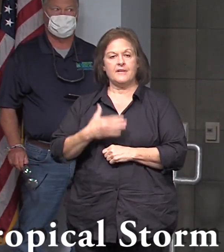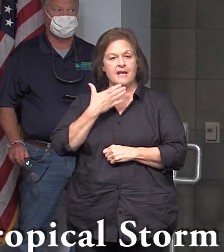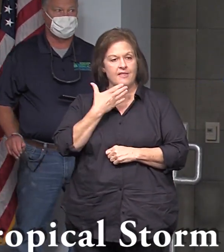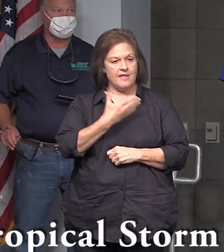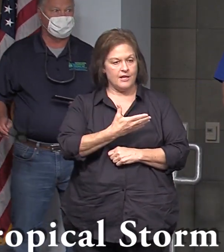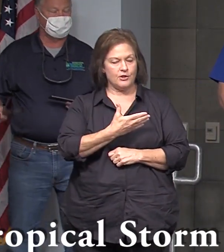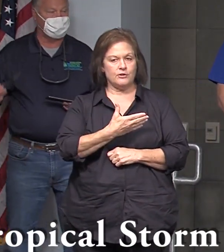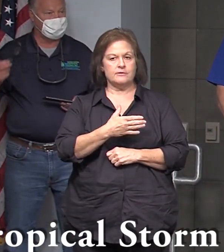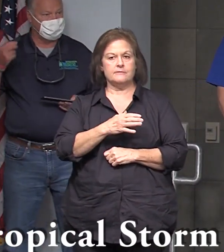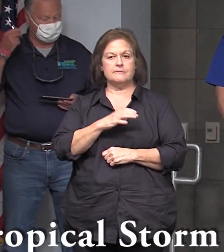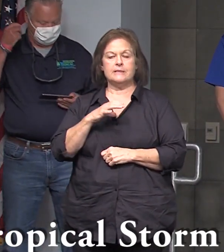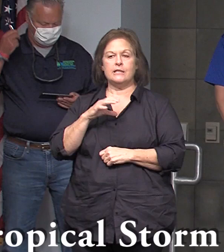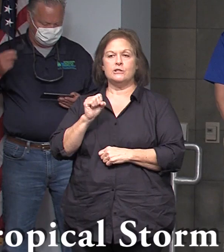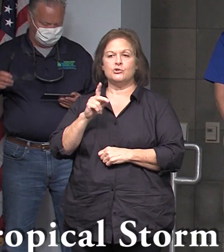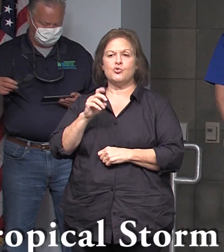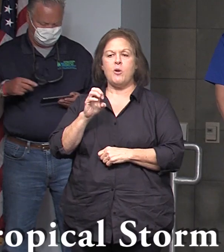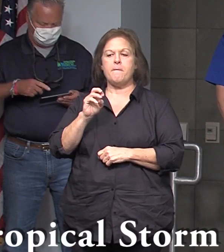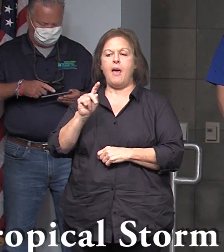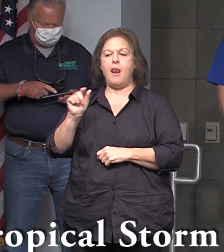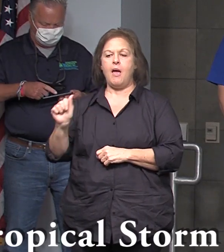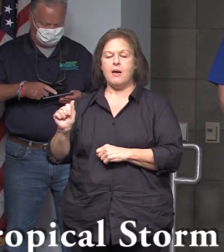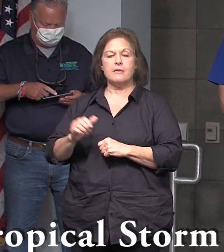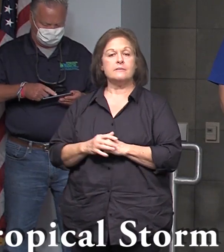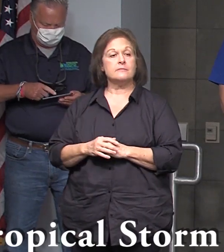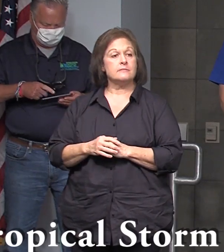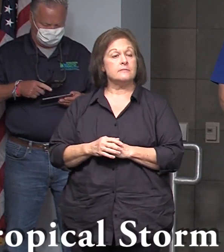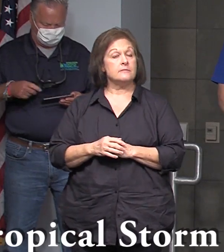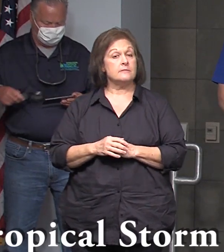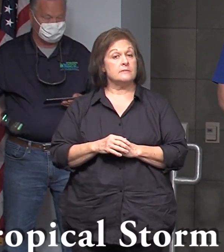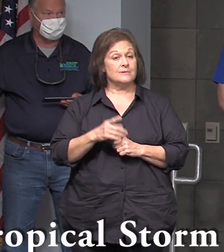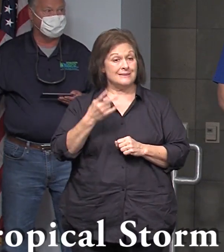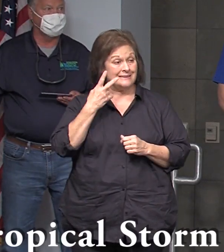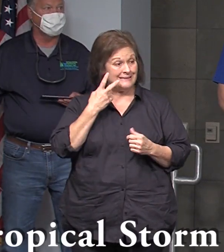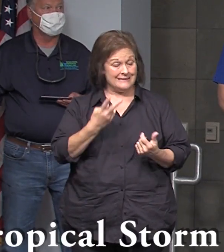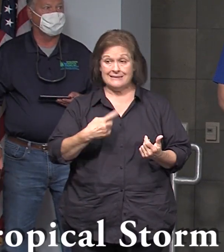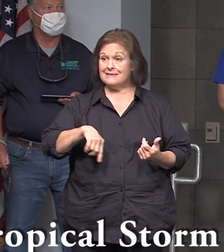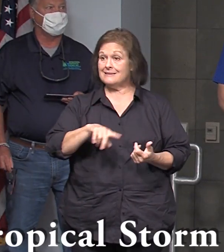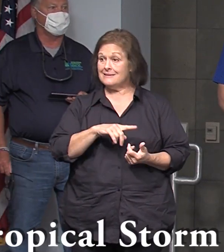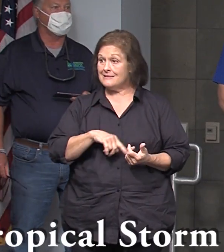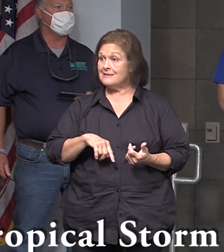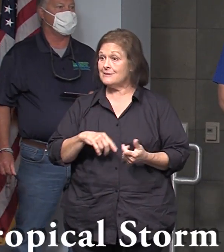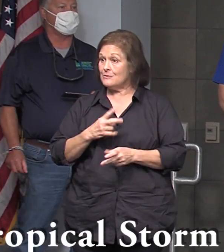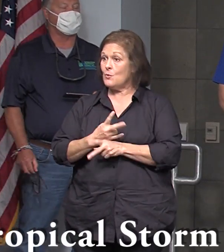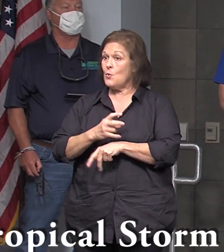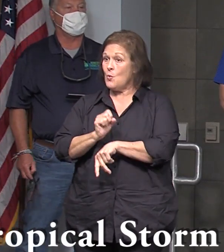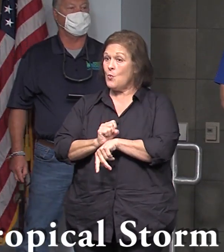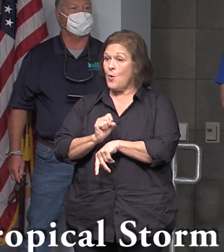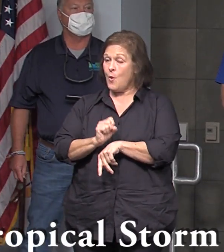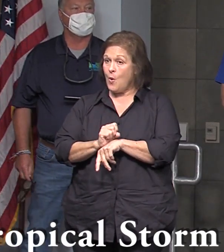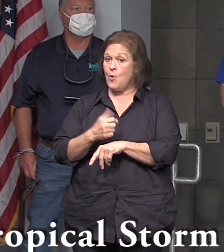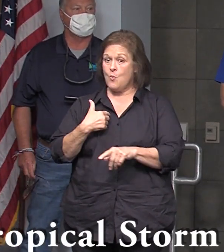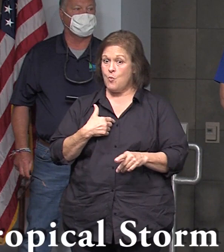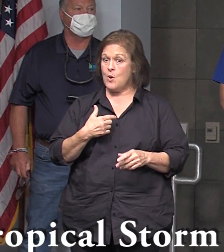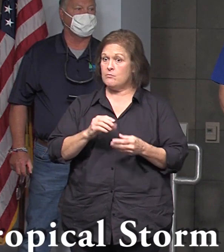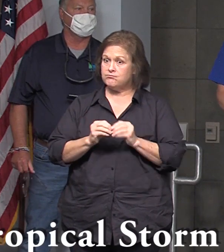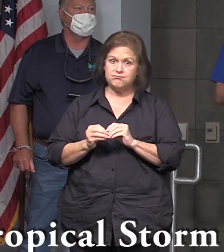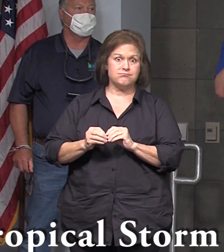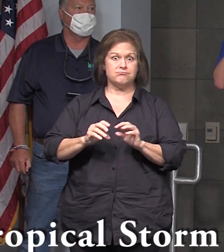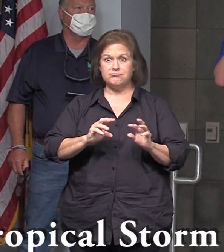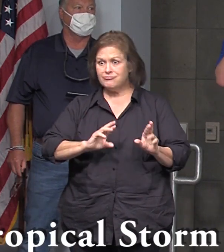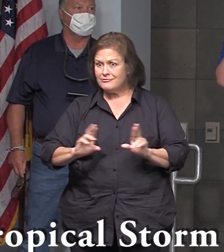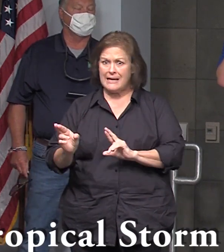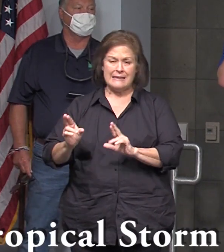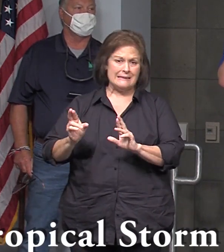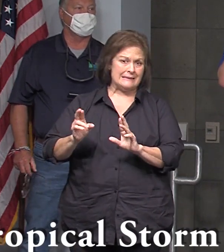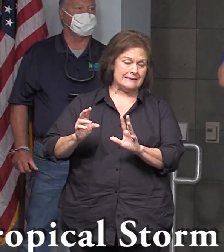Thank you, Commissioner Scrametta. Next, if you look at the investments that have been made in our community, especially since Katrina, they have been massive. They have